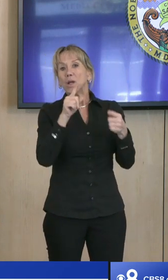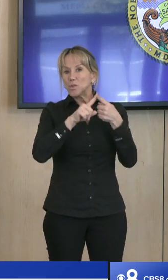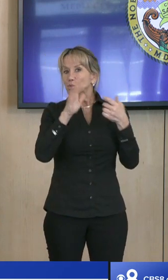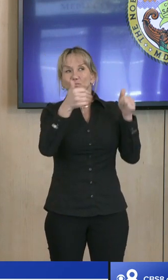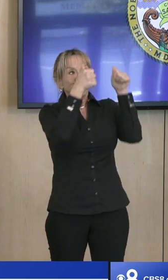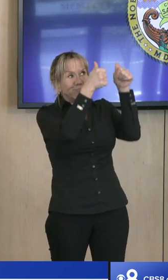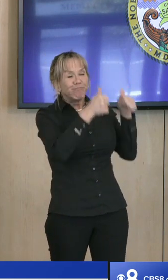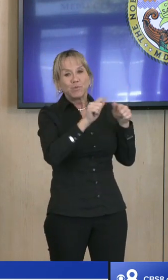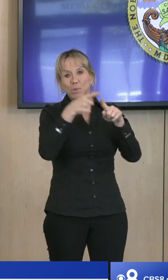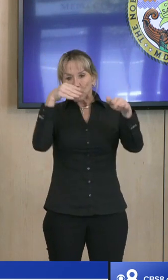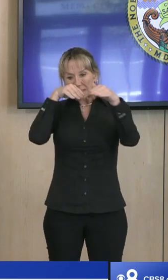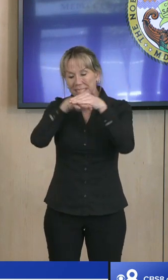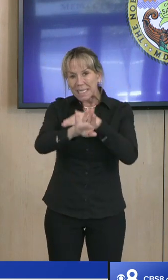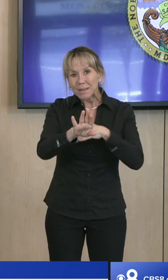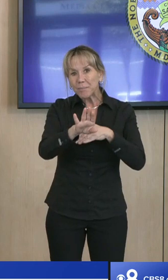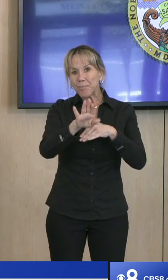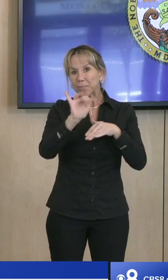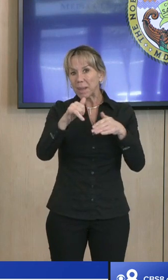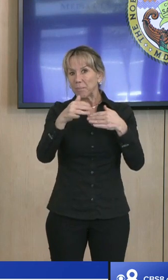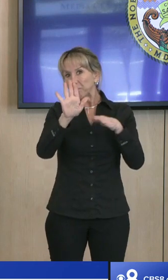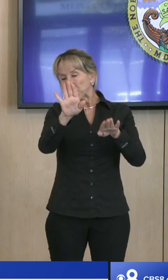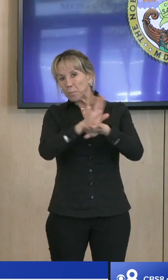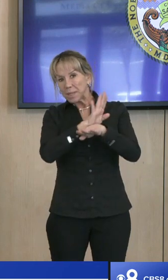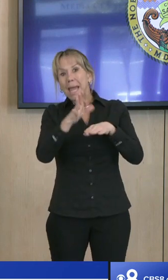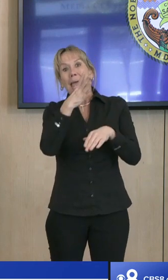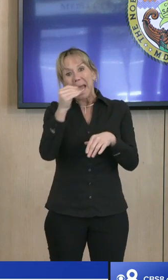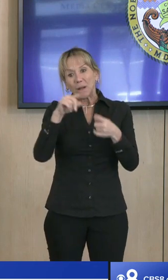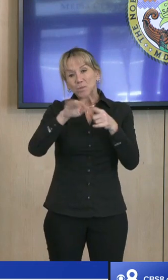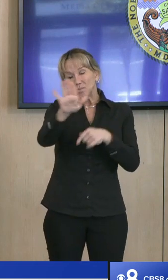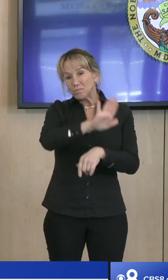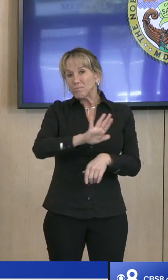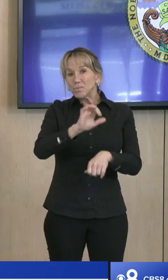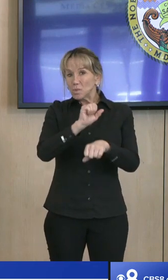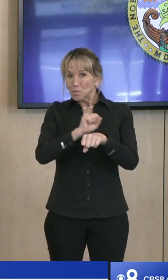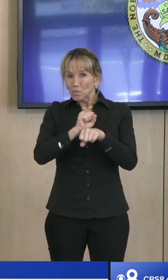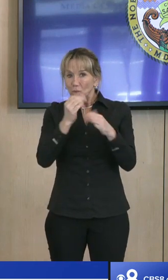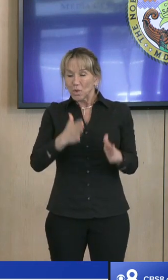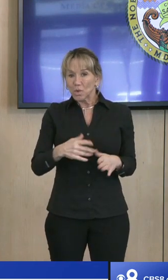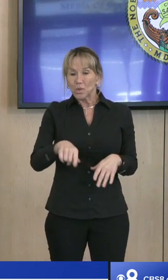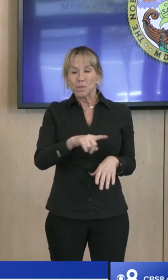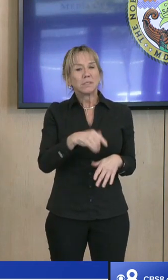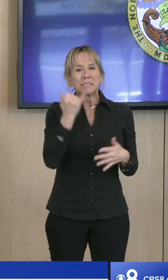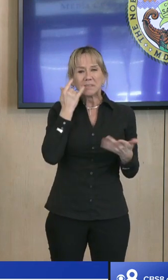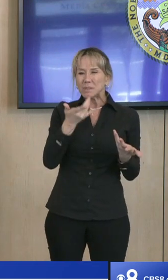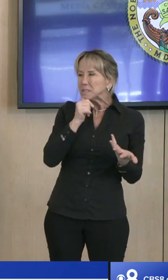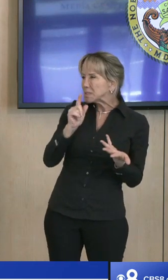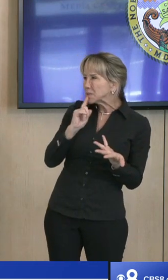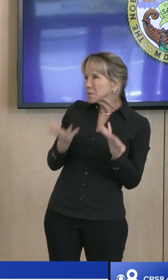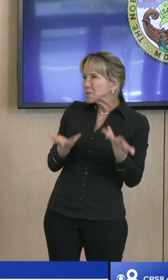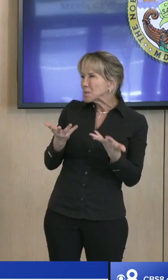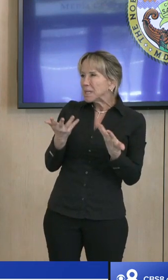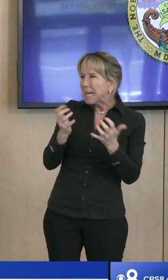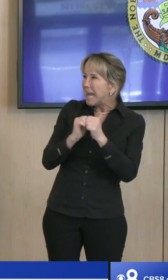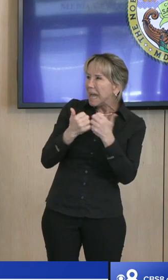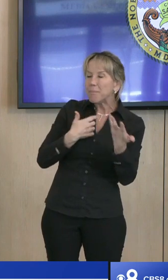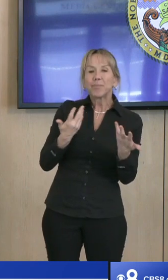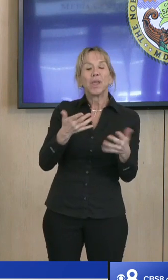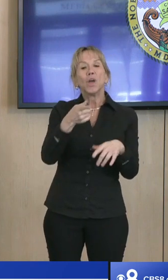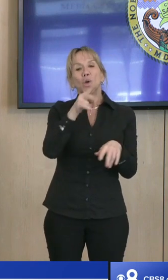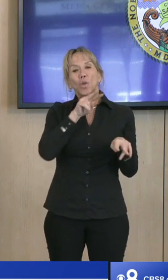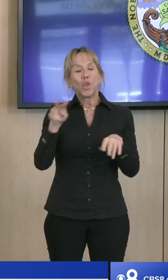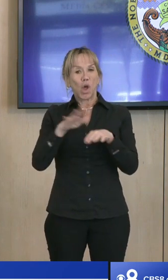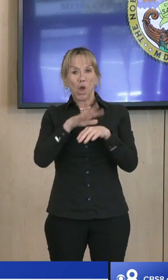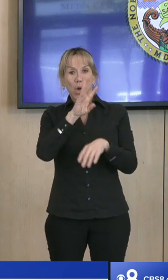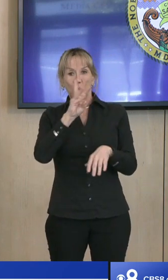your employees. As a county, on our website, we will provide some forms, some suggestions, some examples, some recommended